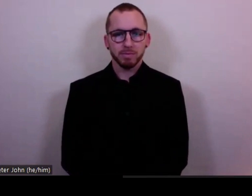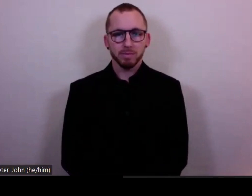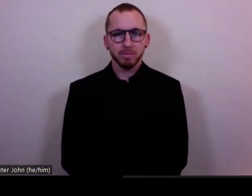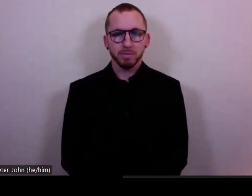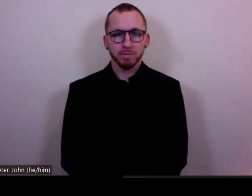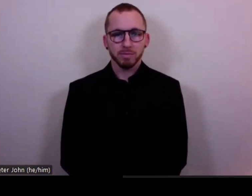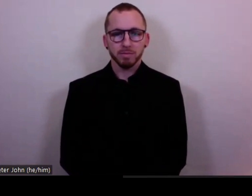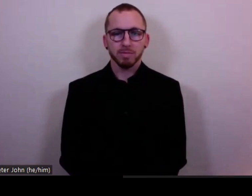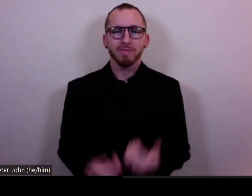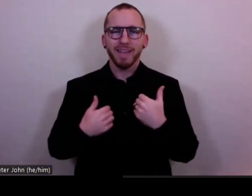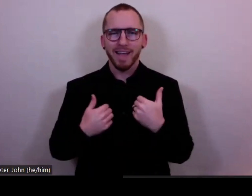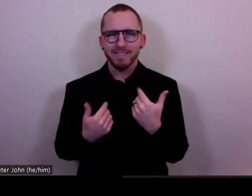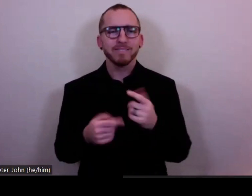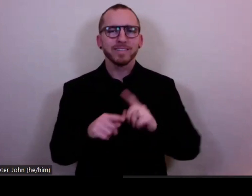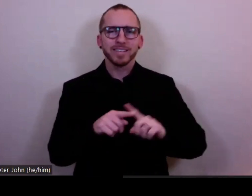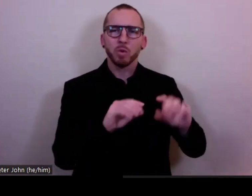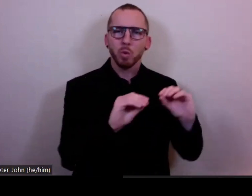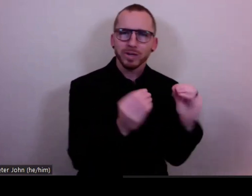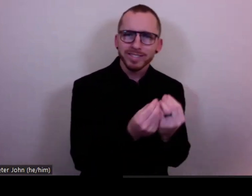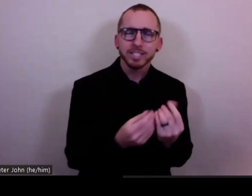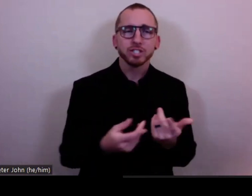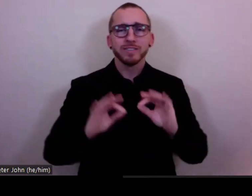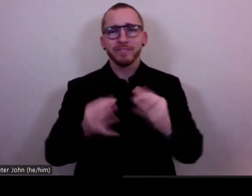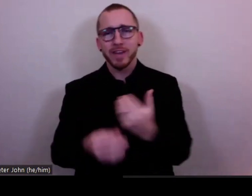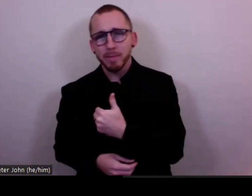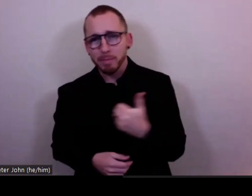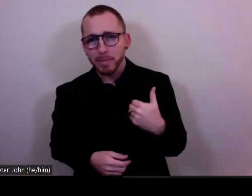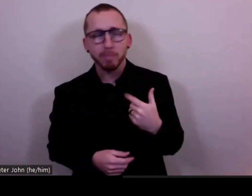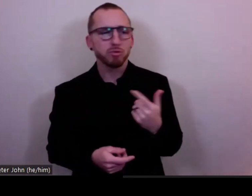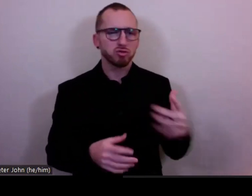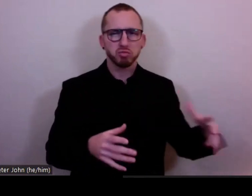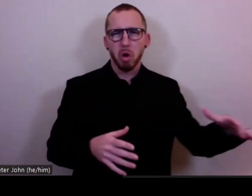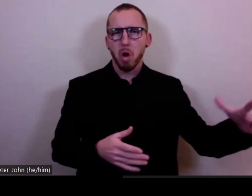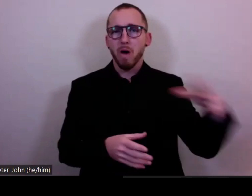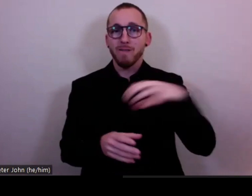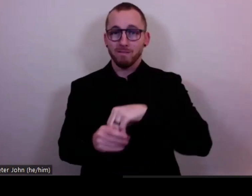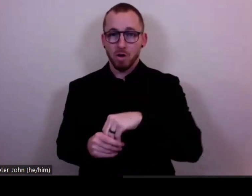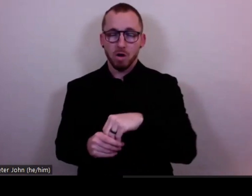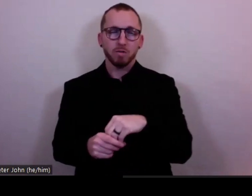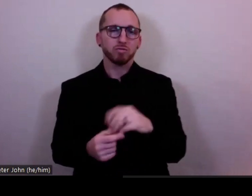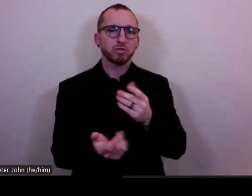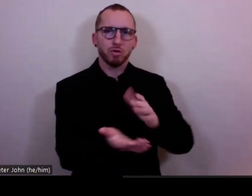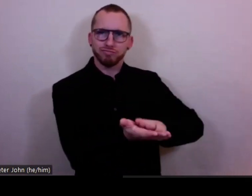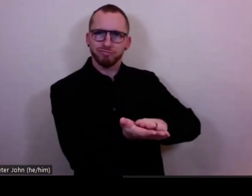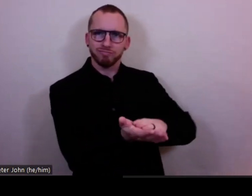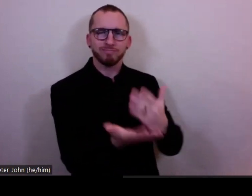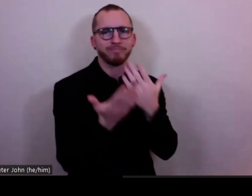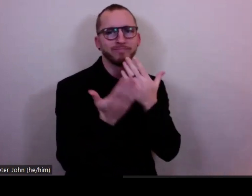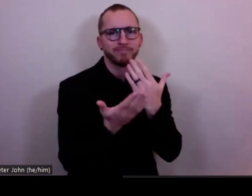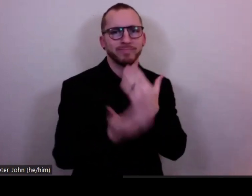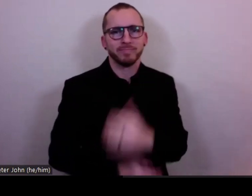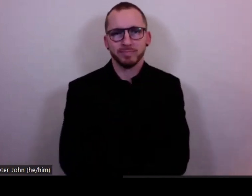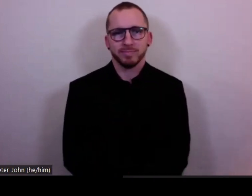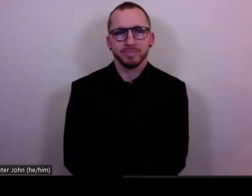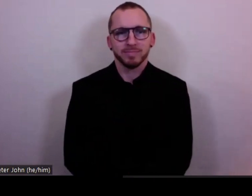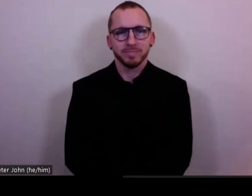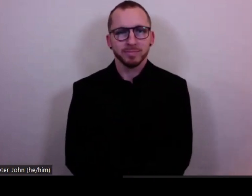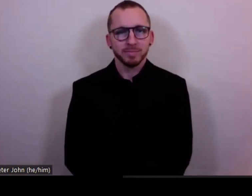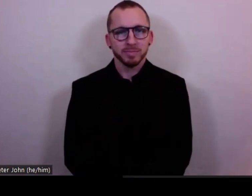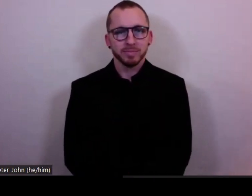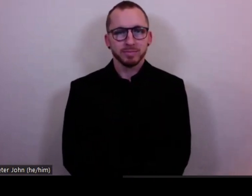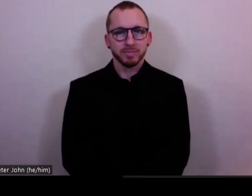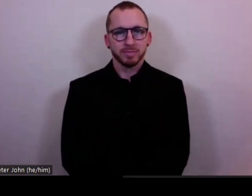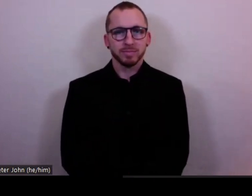Family Network. So I just want to give a round of applause for those groups joining us in this pilot phase of